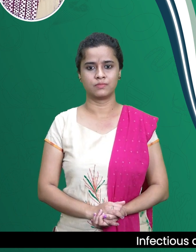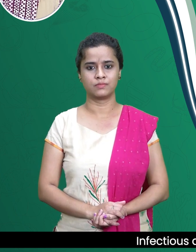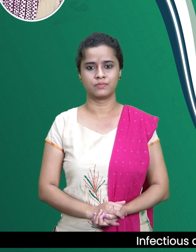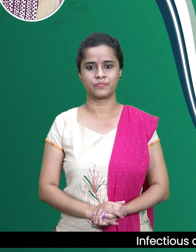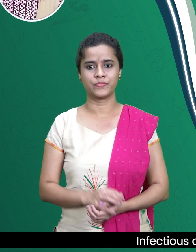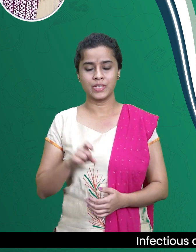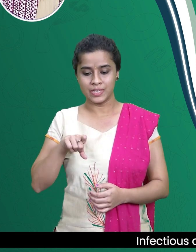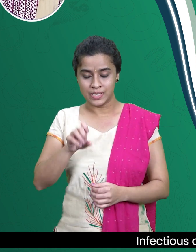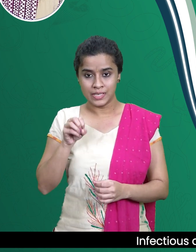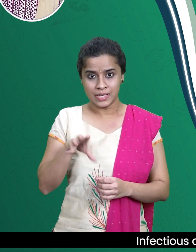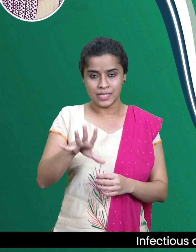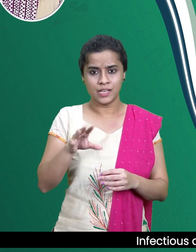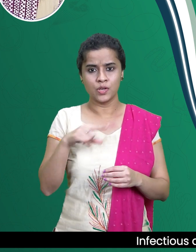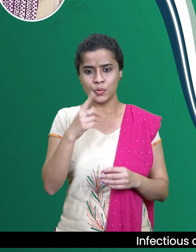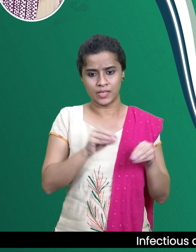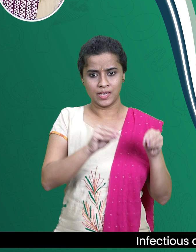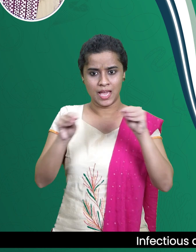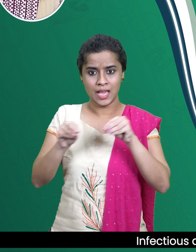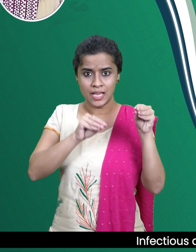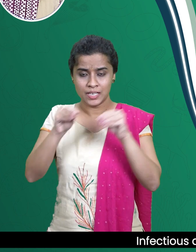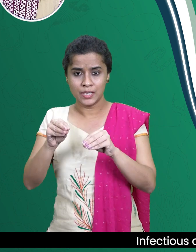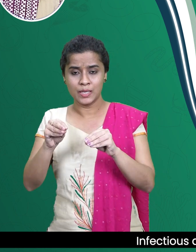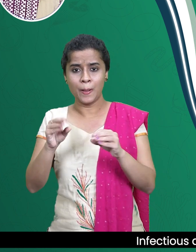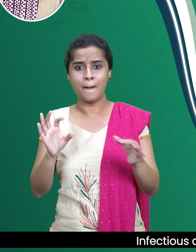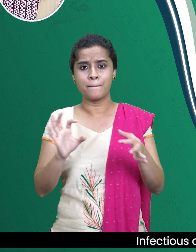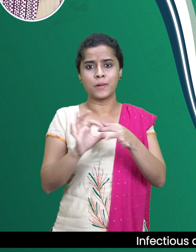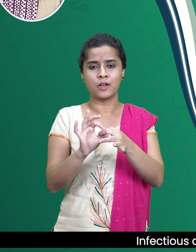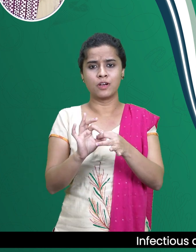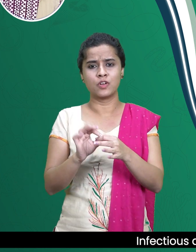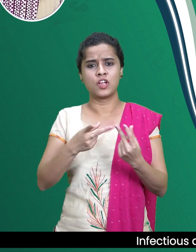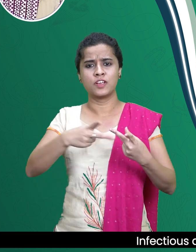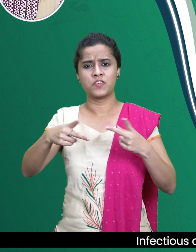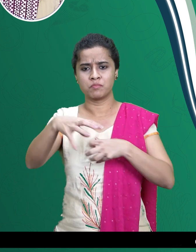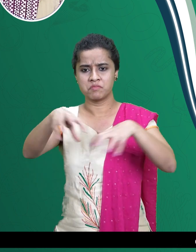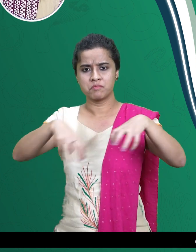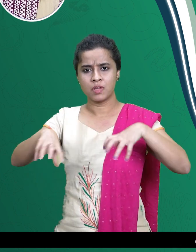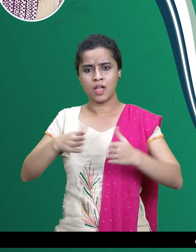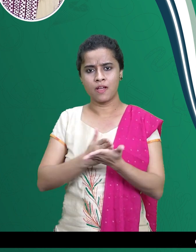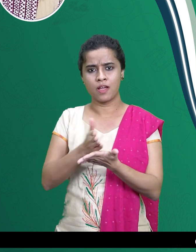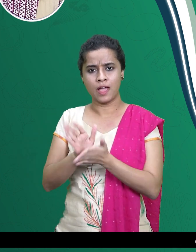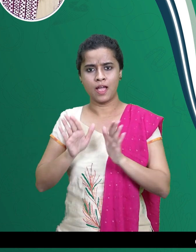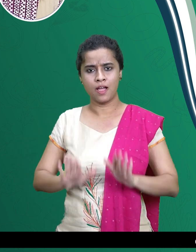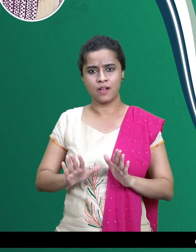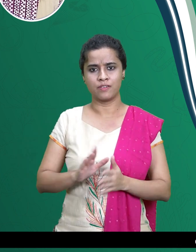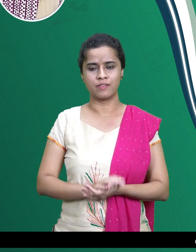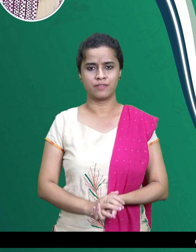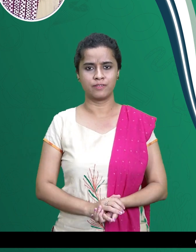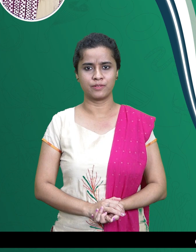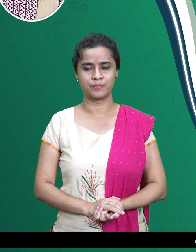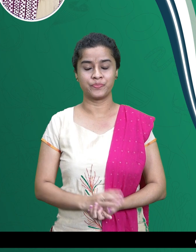Infectious agents belong to different categories of organisms